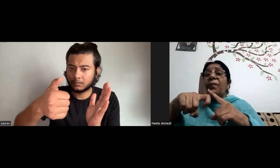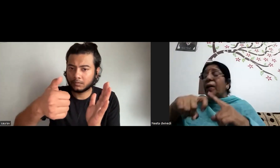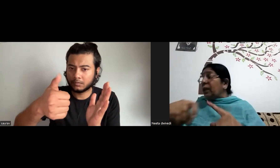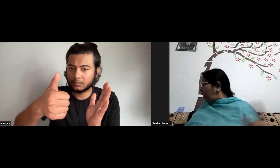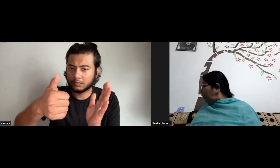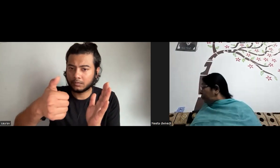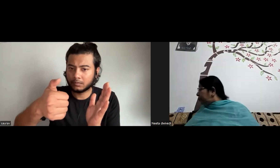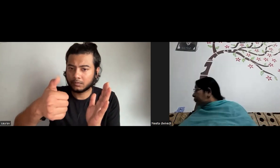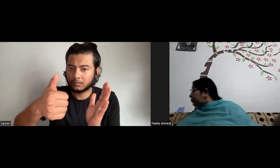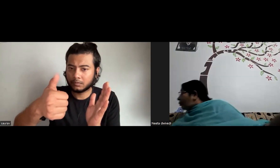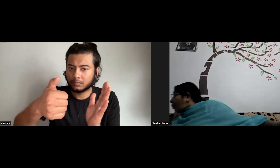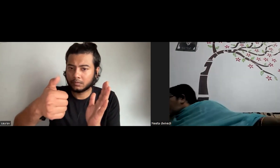Want me to put it in chat?